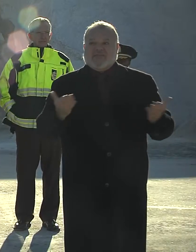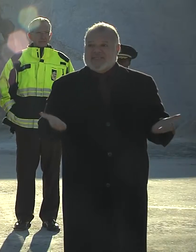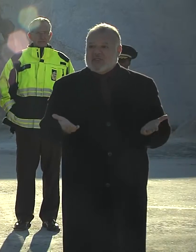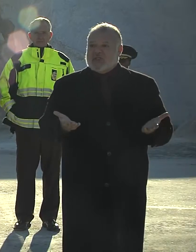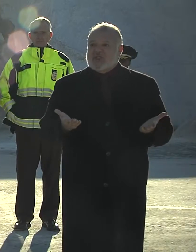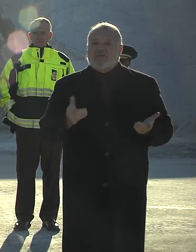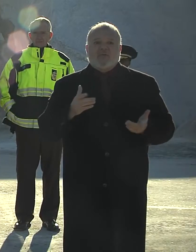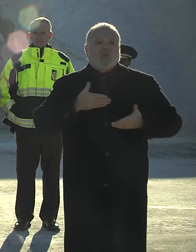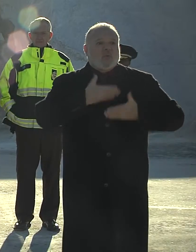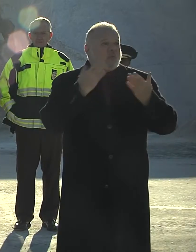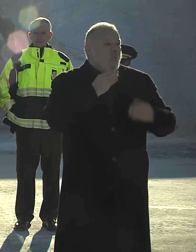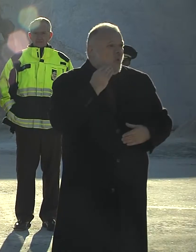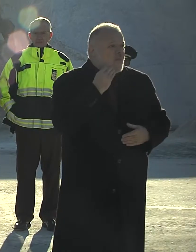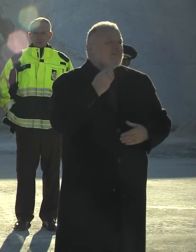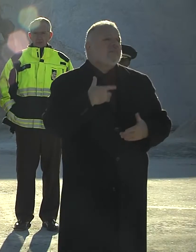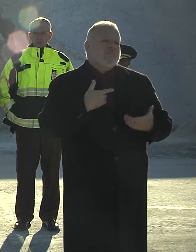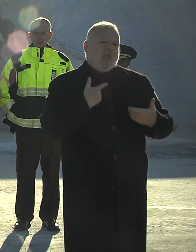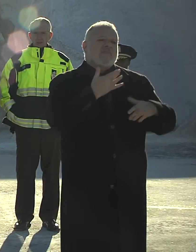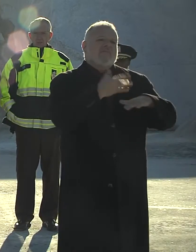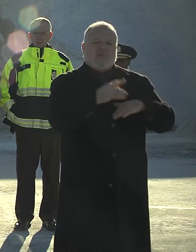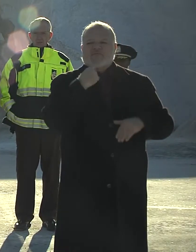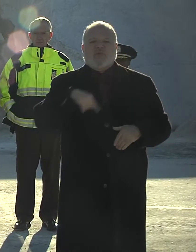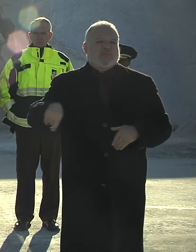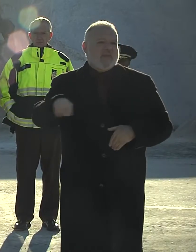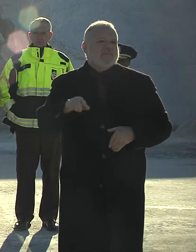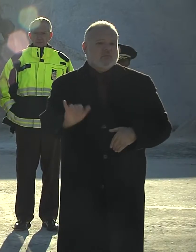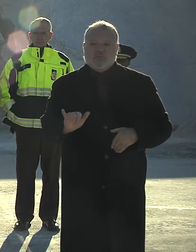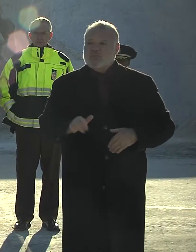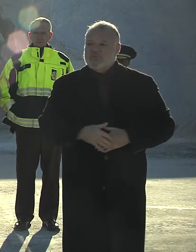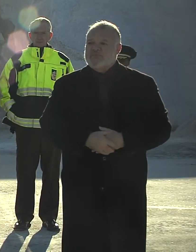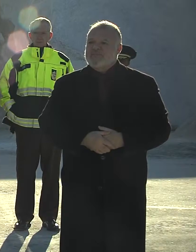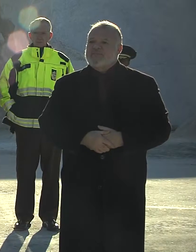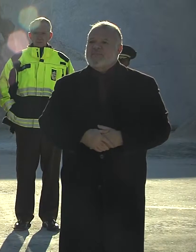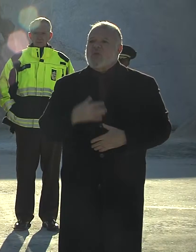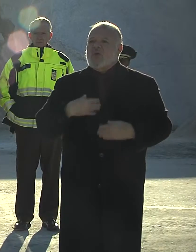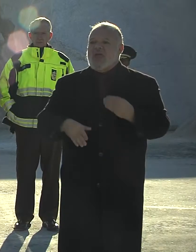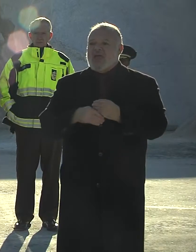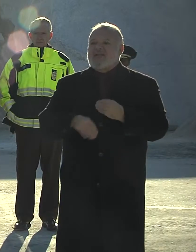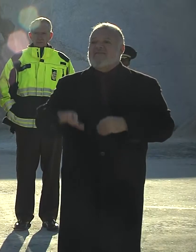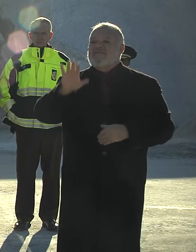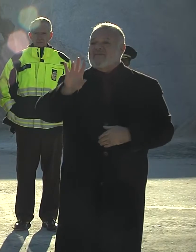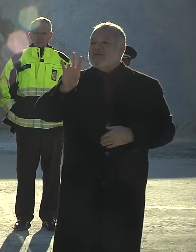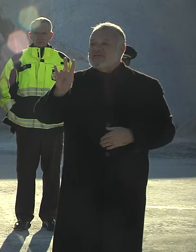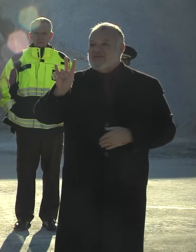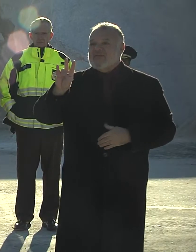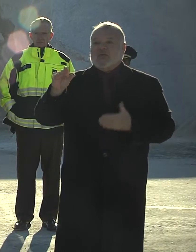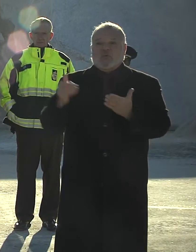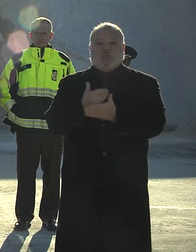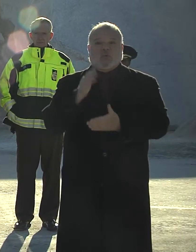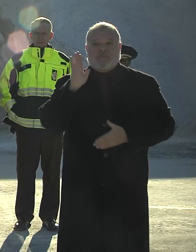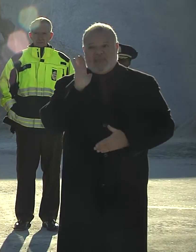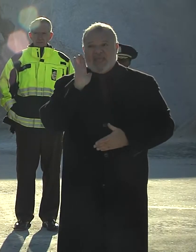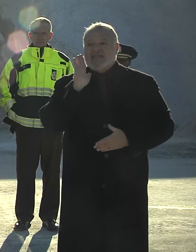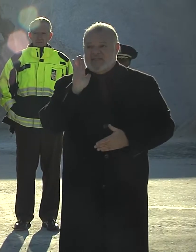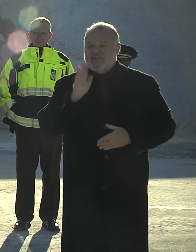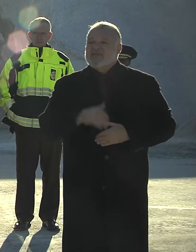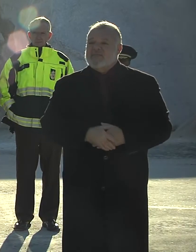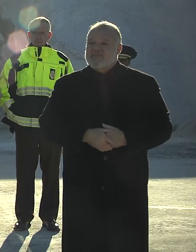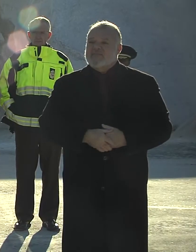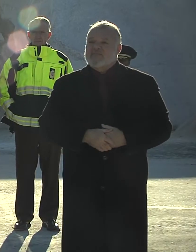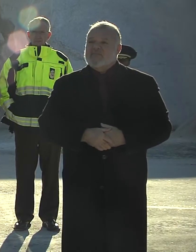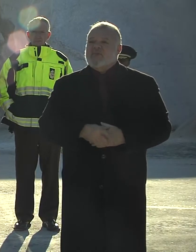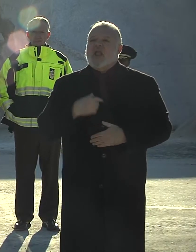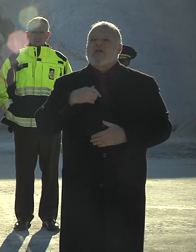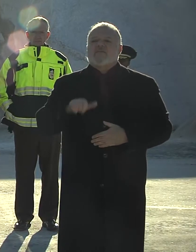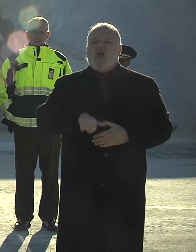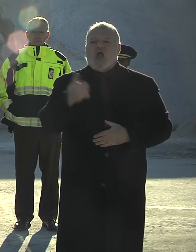we've added 57 emergency shelter beds earlier in the fall, an additional 85 beds in warming spaces last